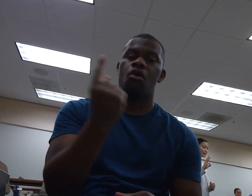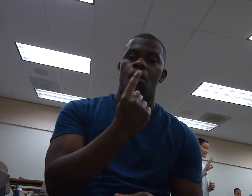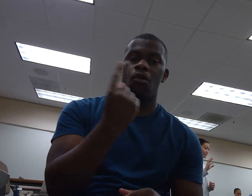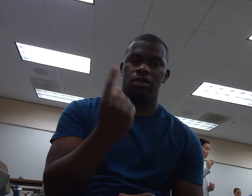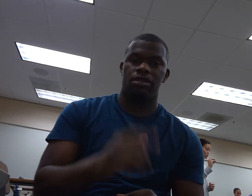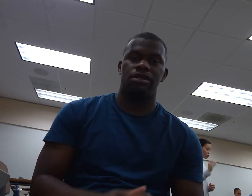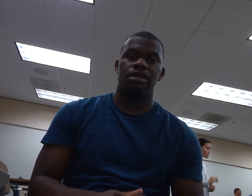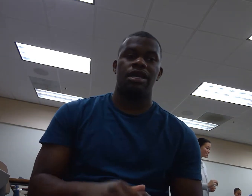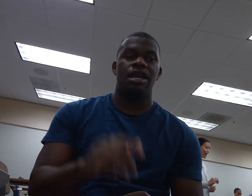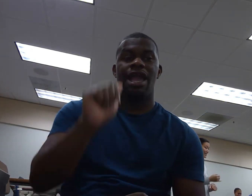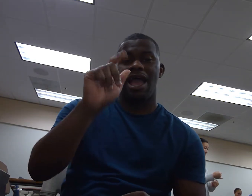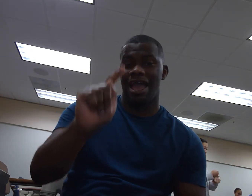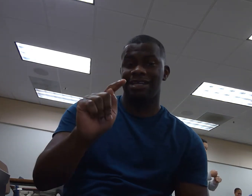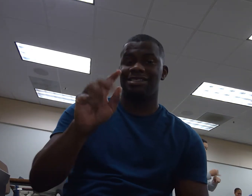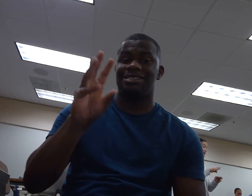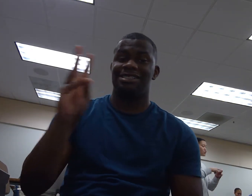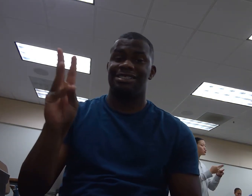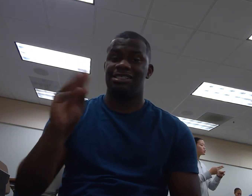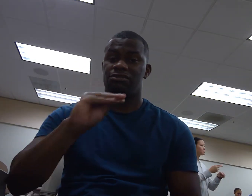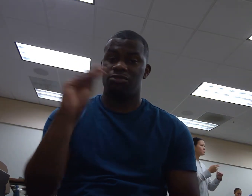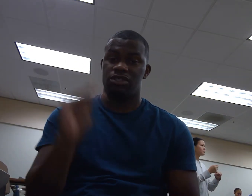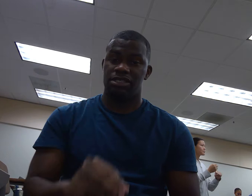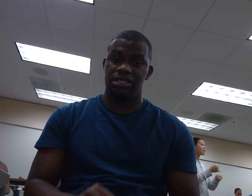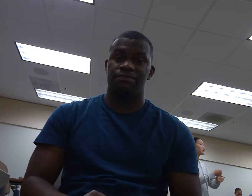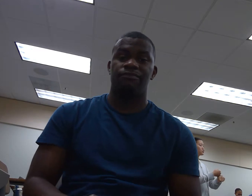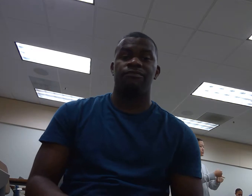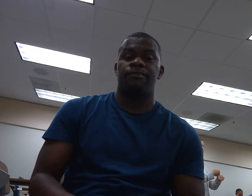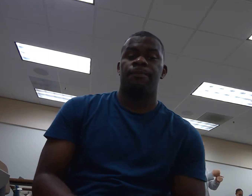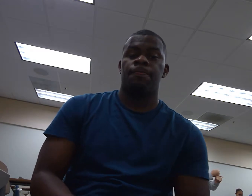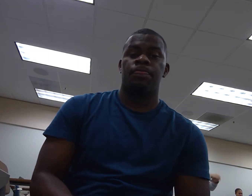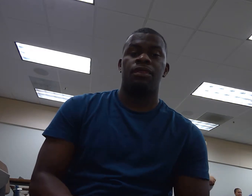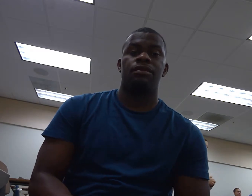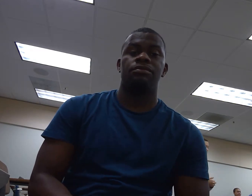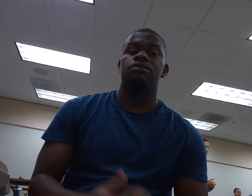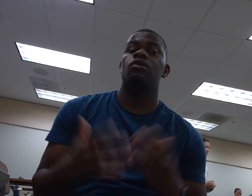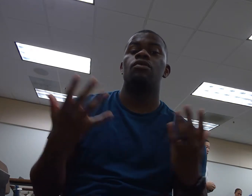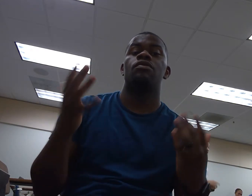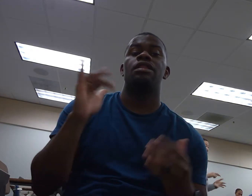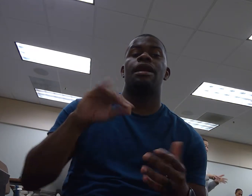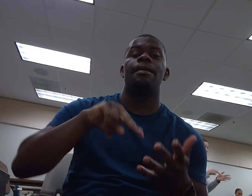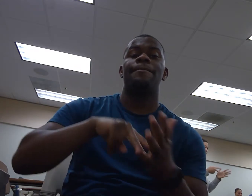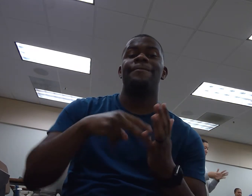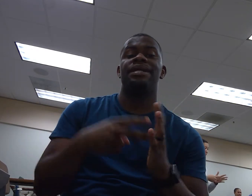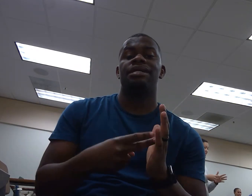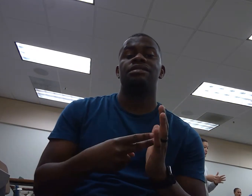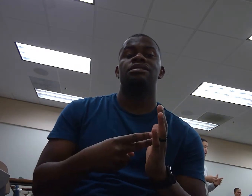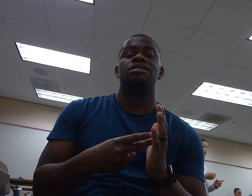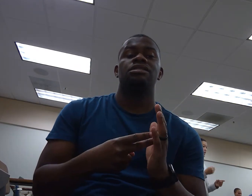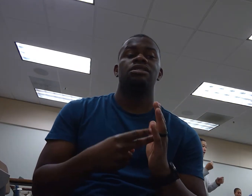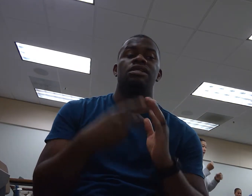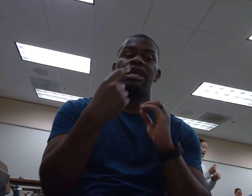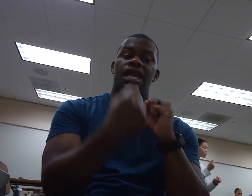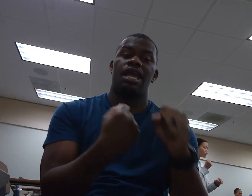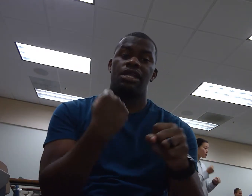interest. Interest only at 6% interest. And so that means on an annual basis, you're going to pay $18,000 in